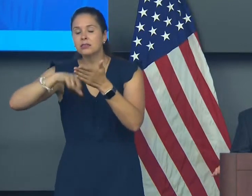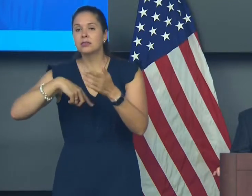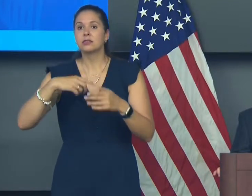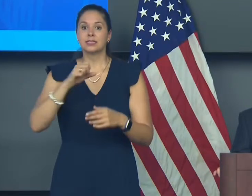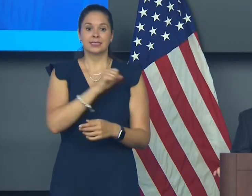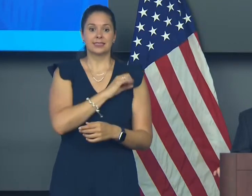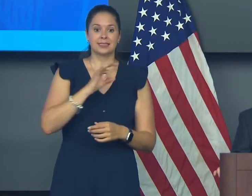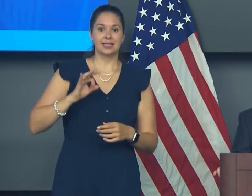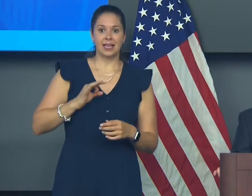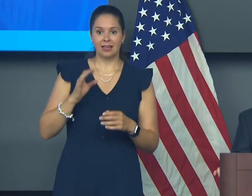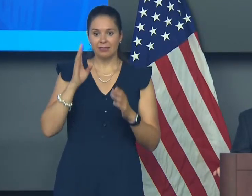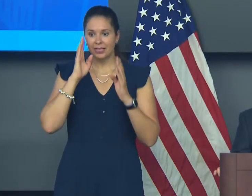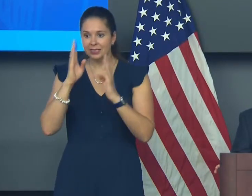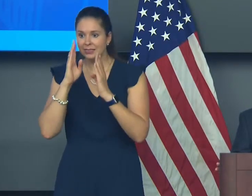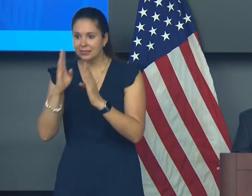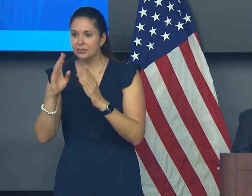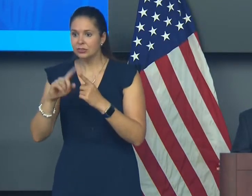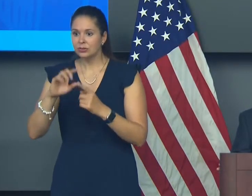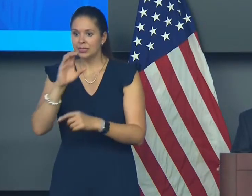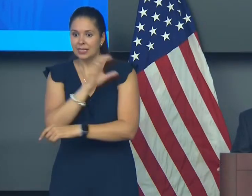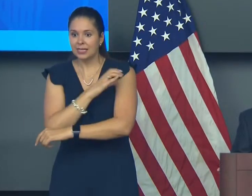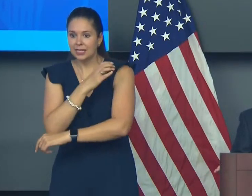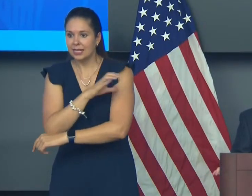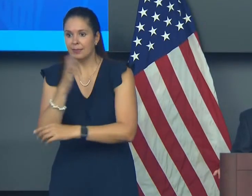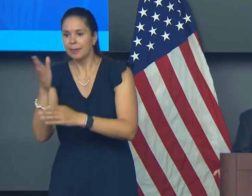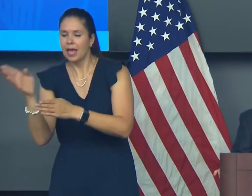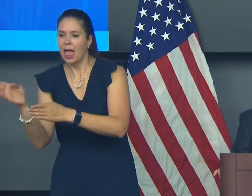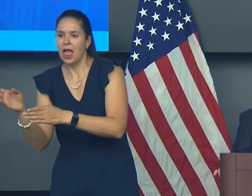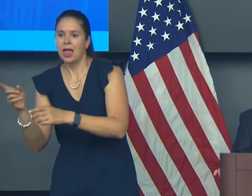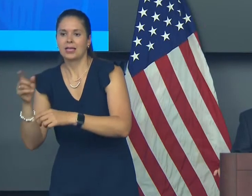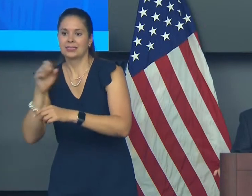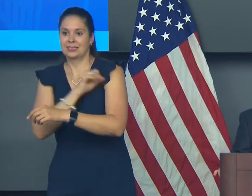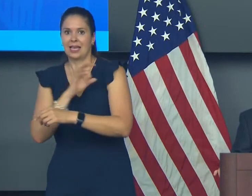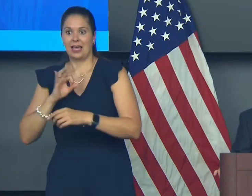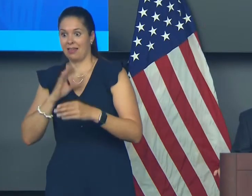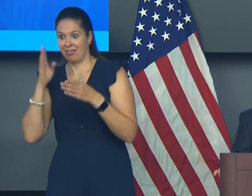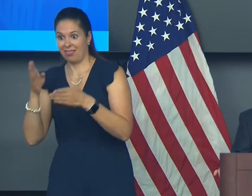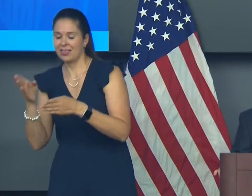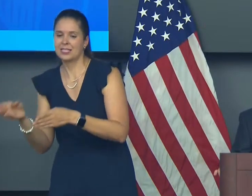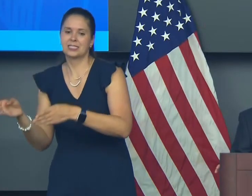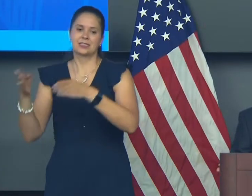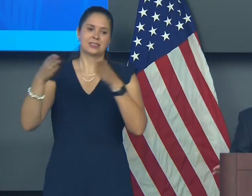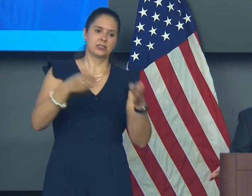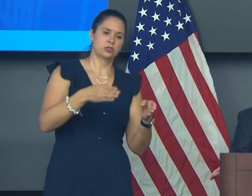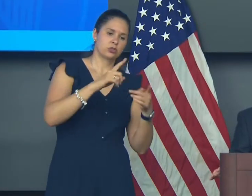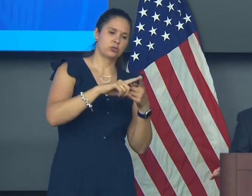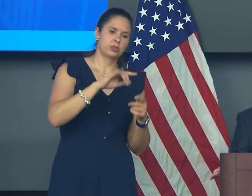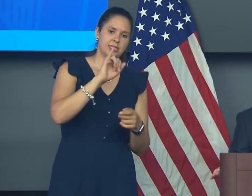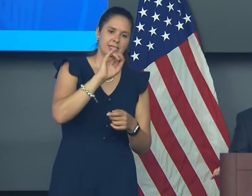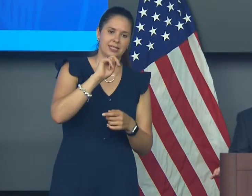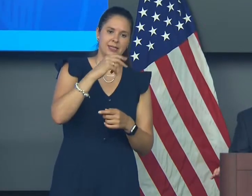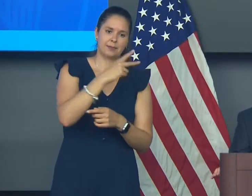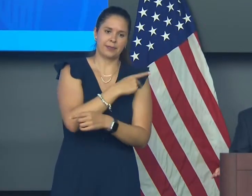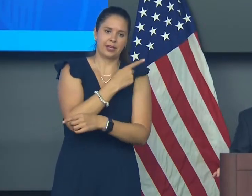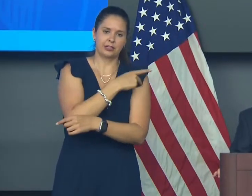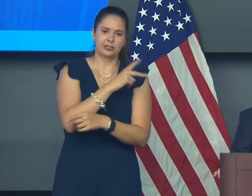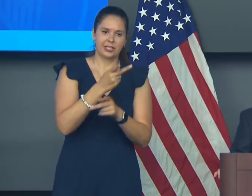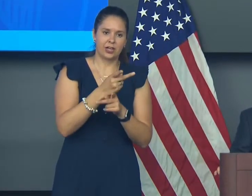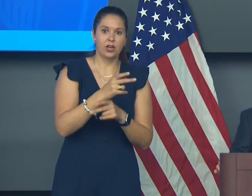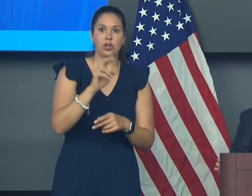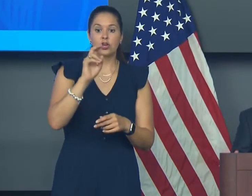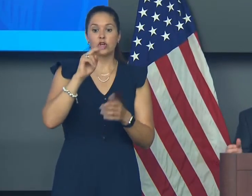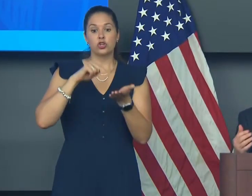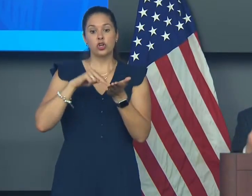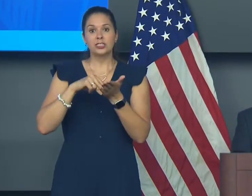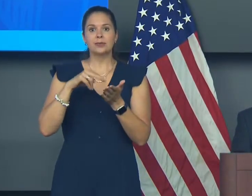Staff that are attending to clinics, outpatient clinics, might need to be directed to inpatient care. Nursing ratios,